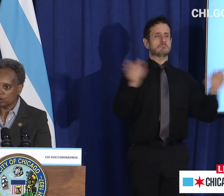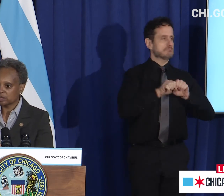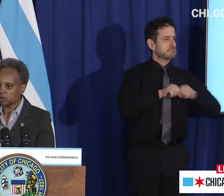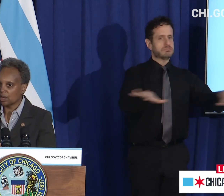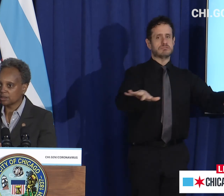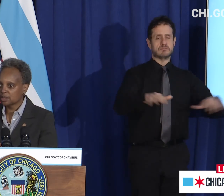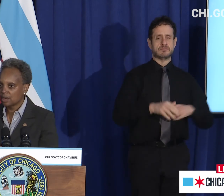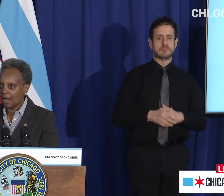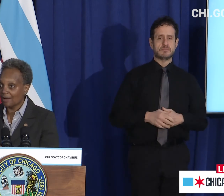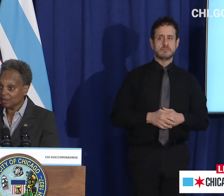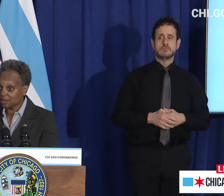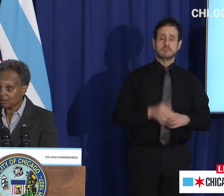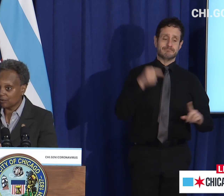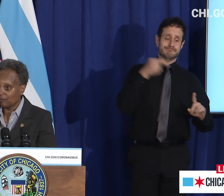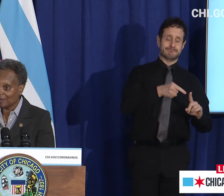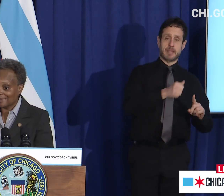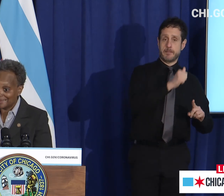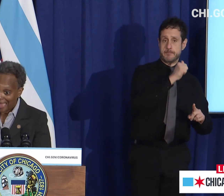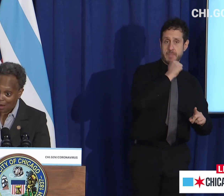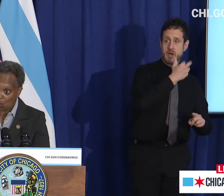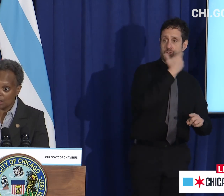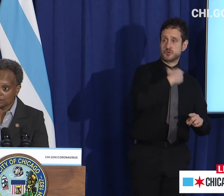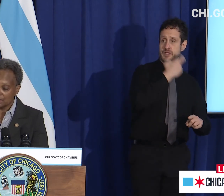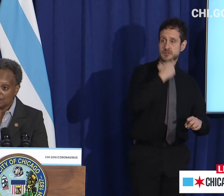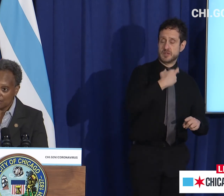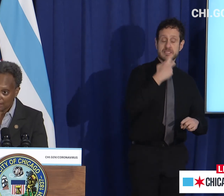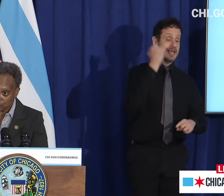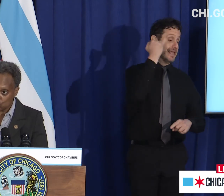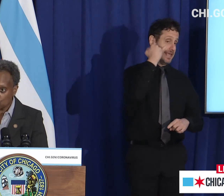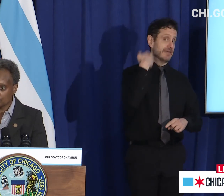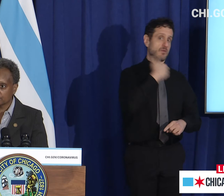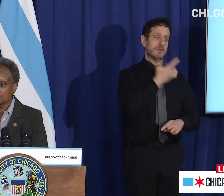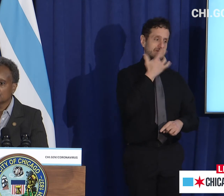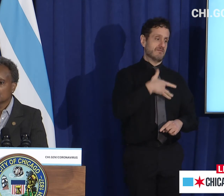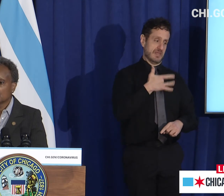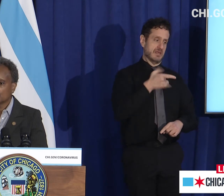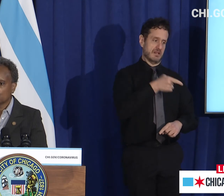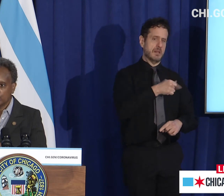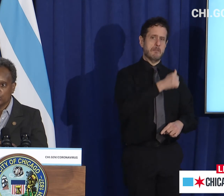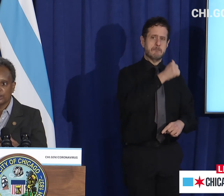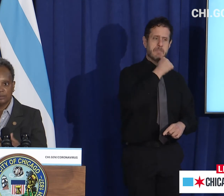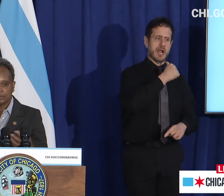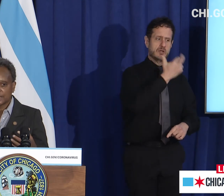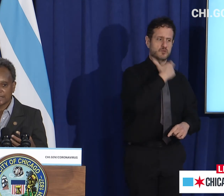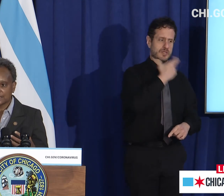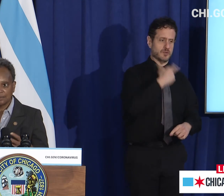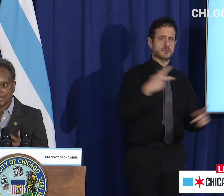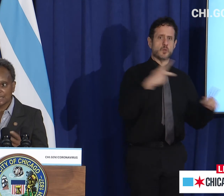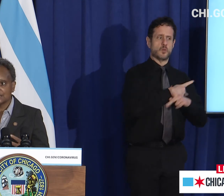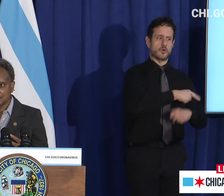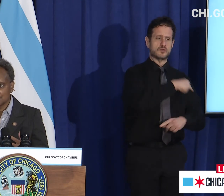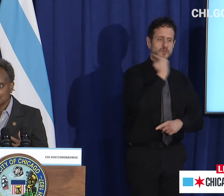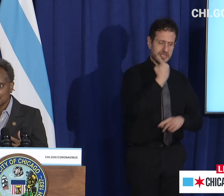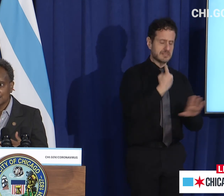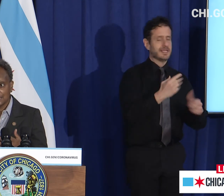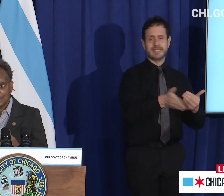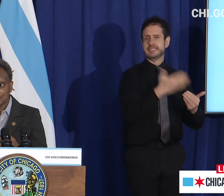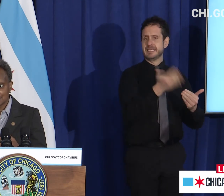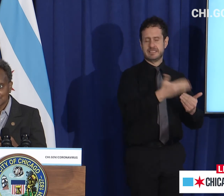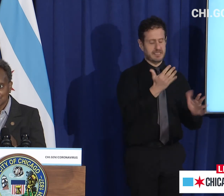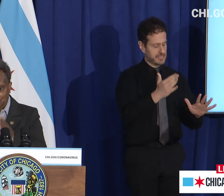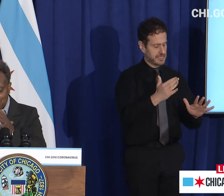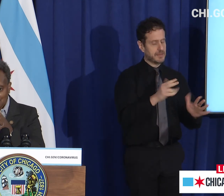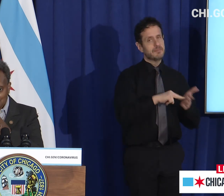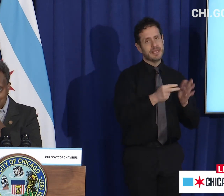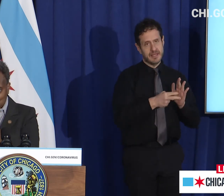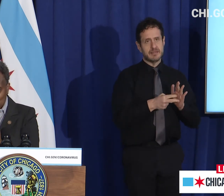bars and restaurants, obviously, if we felt like that was the source, we would, that's easy. Easy in the